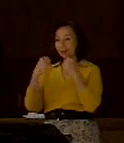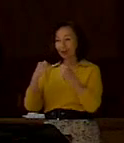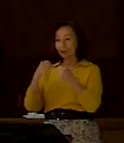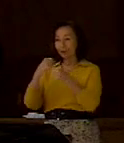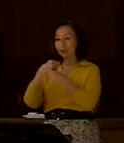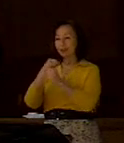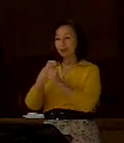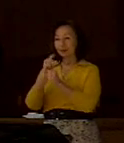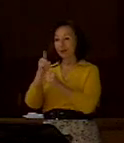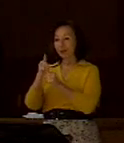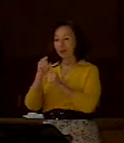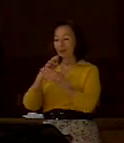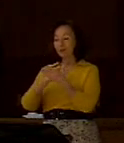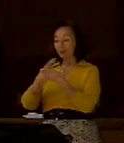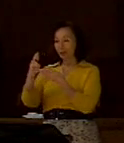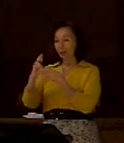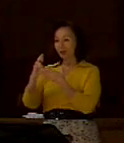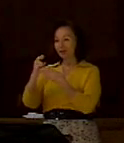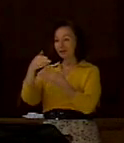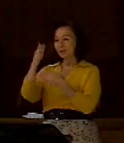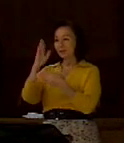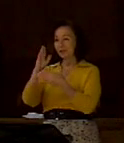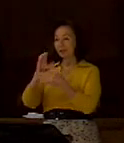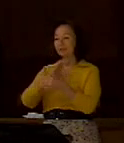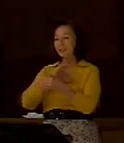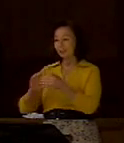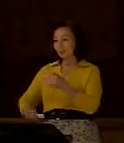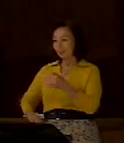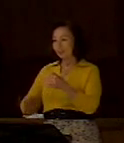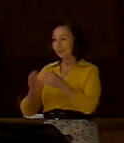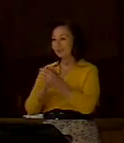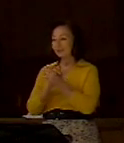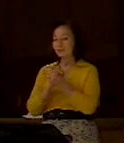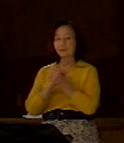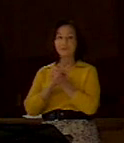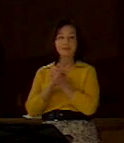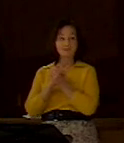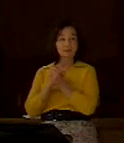you the righteousness of God in Christ?